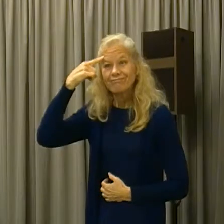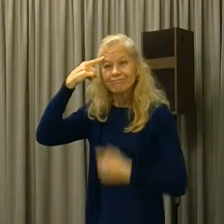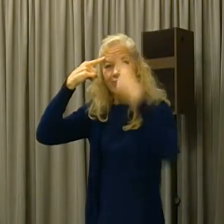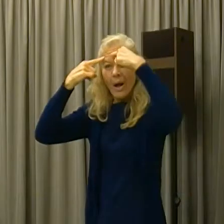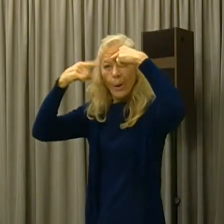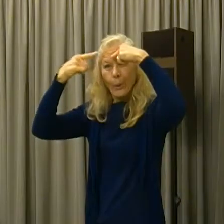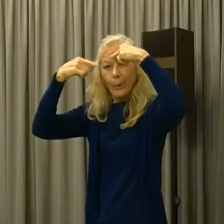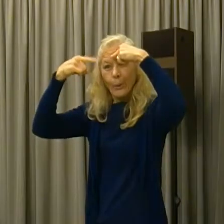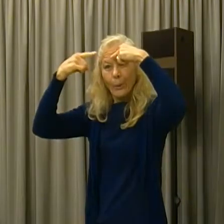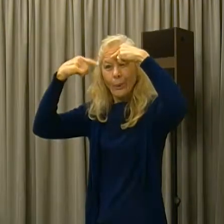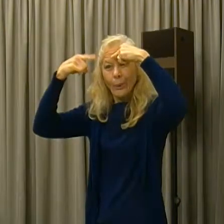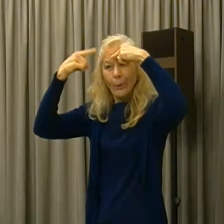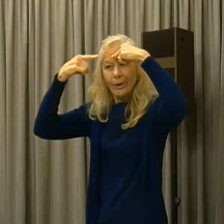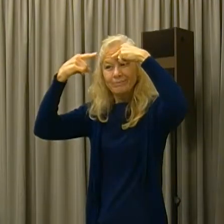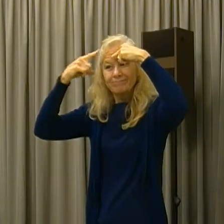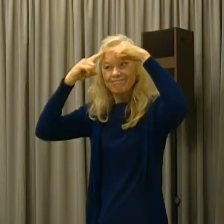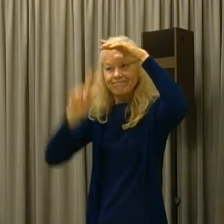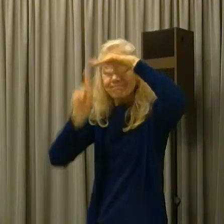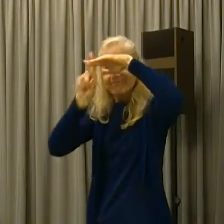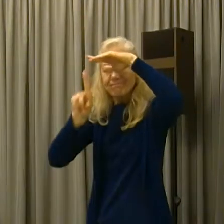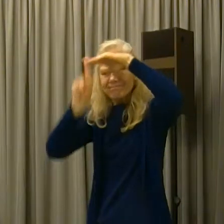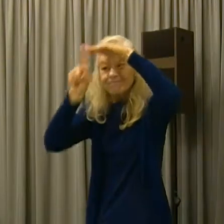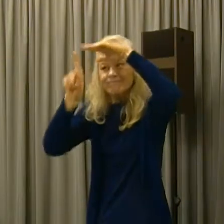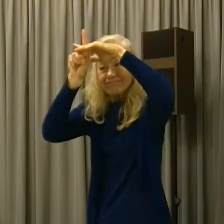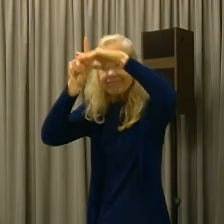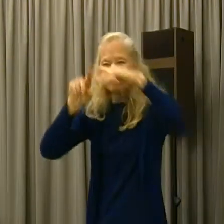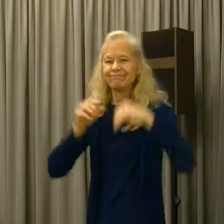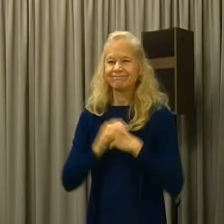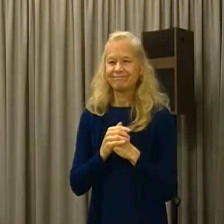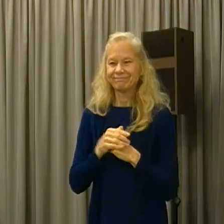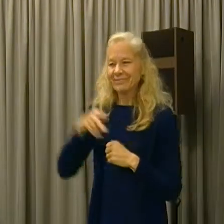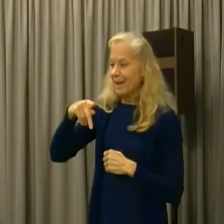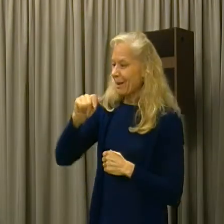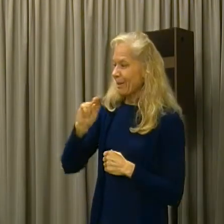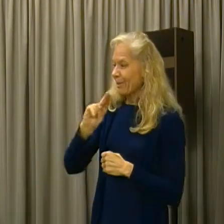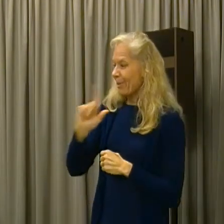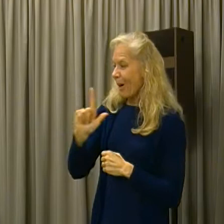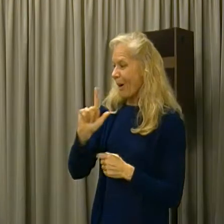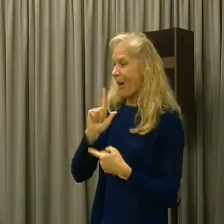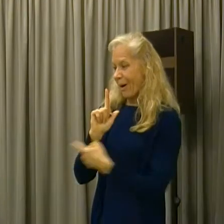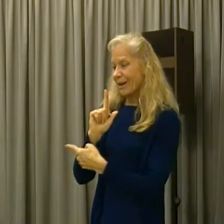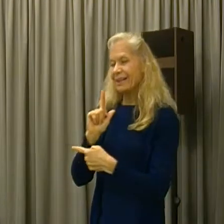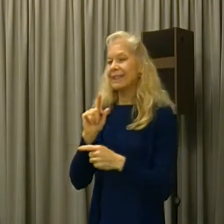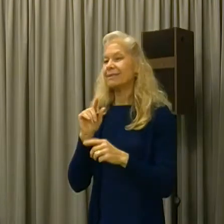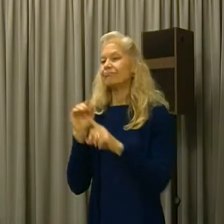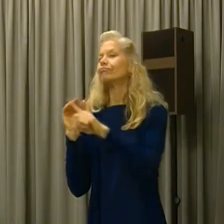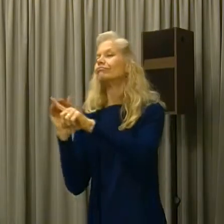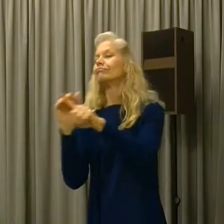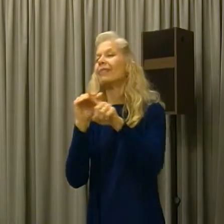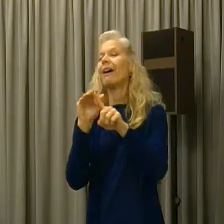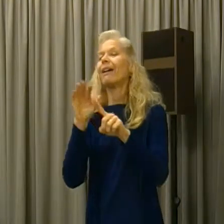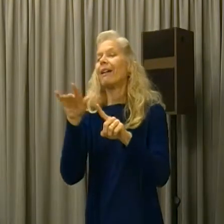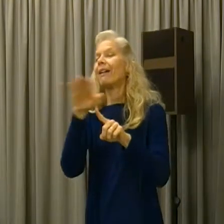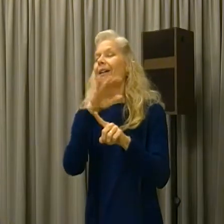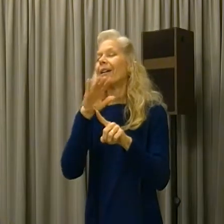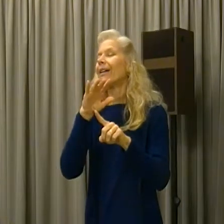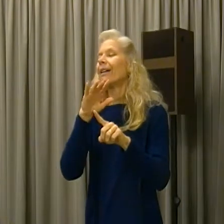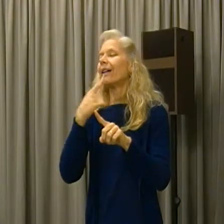tank in our life. We need a place where we examine our thoughts and make sure that they're right with God.